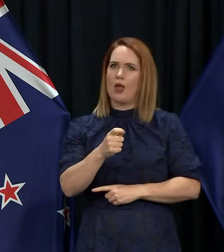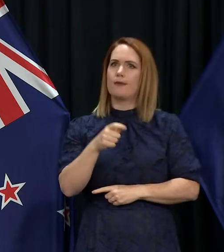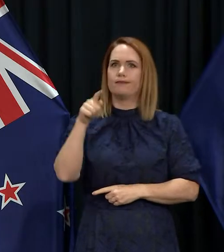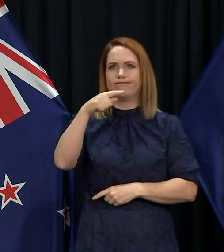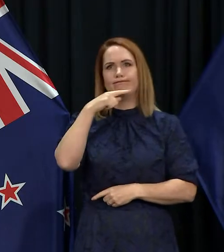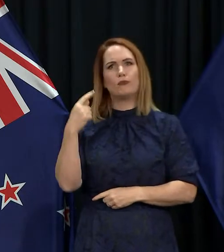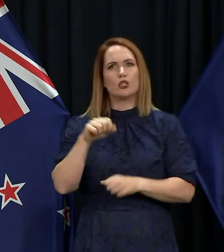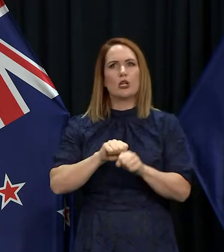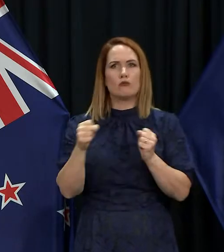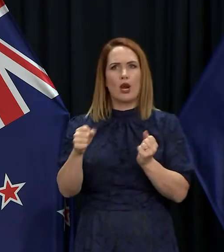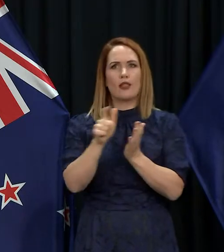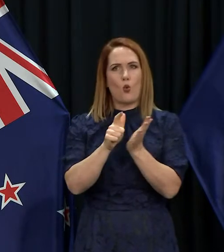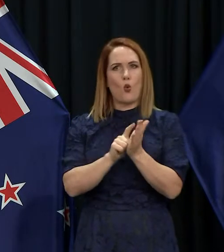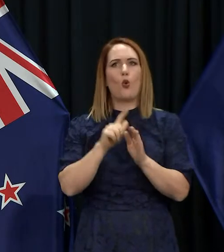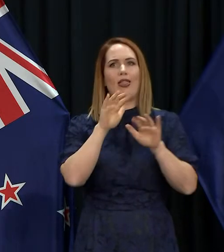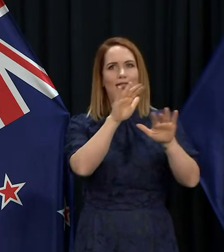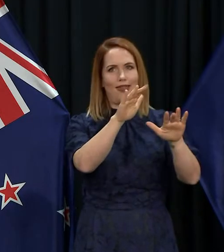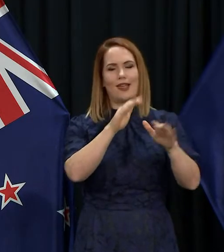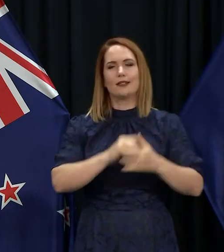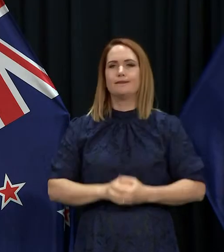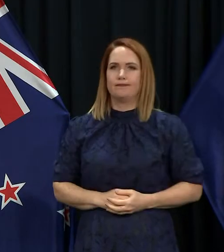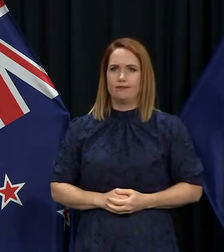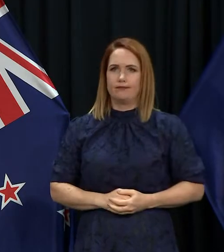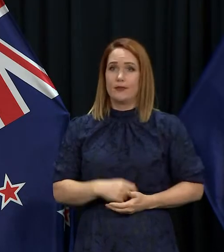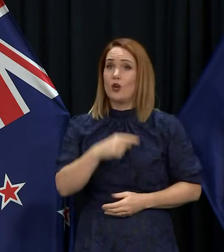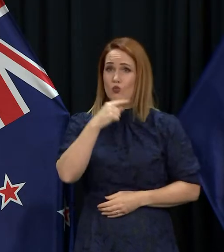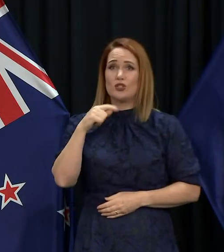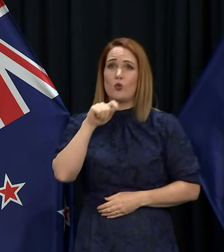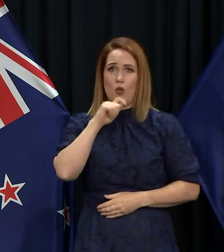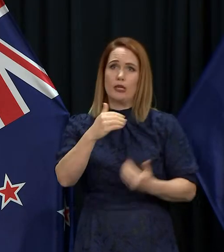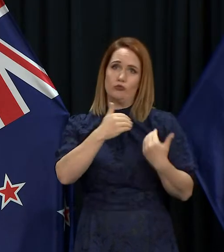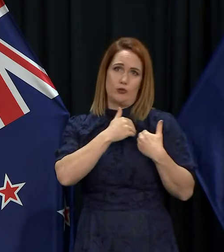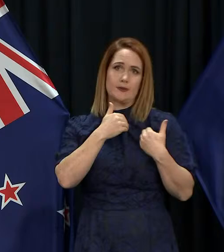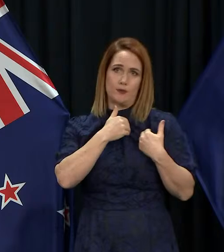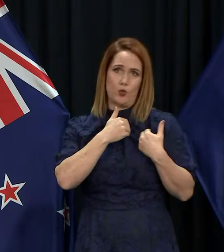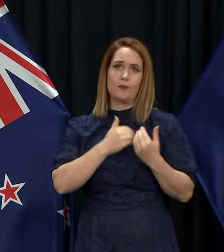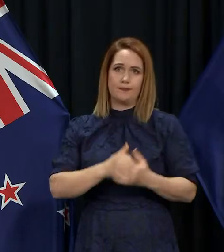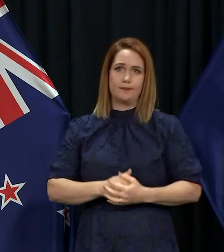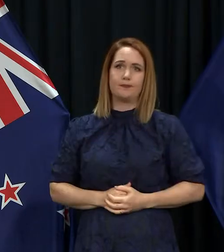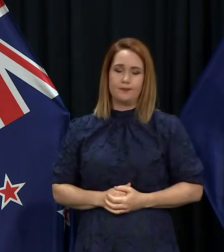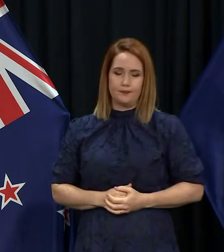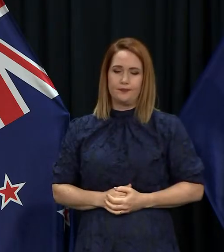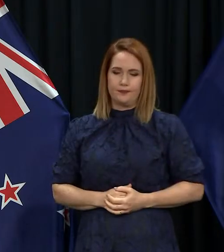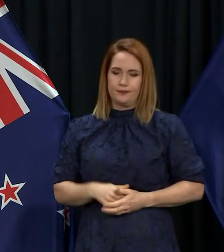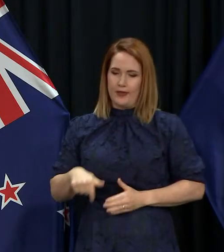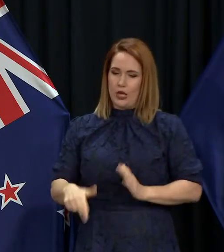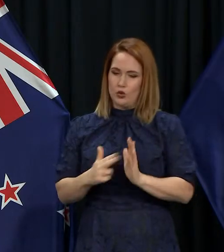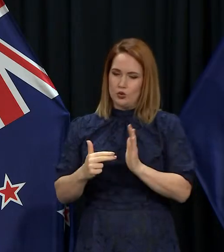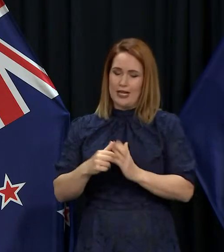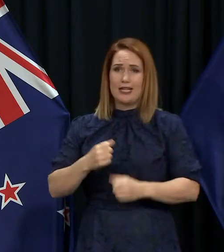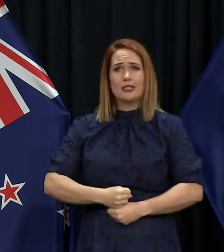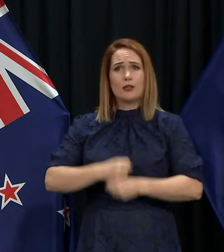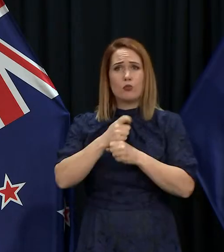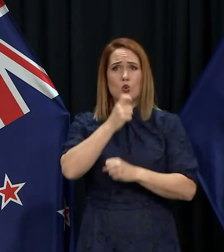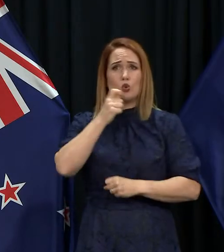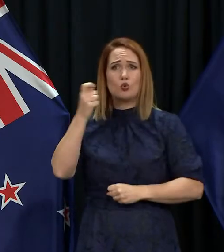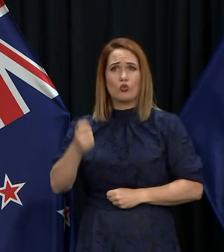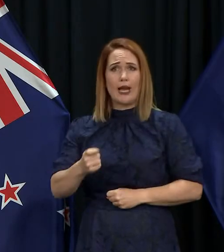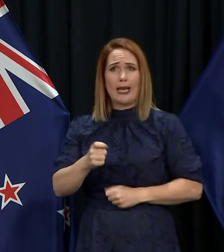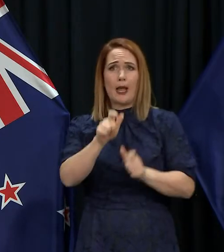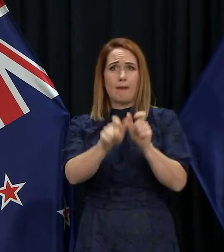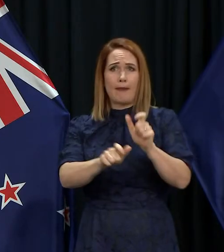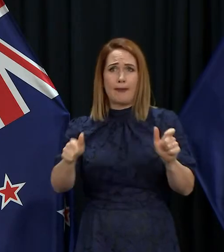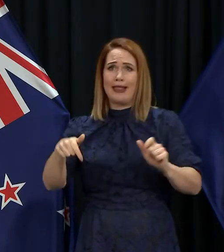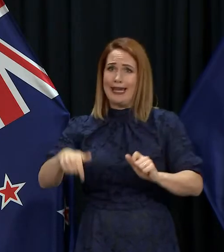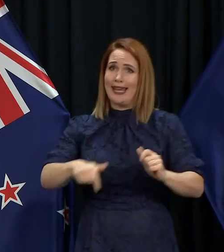Ukraine. Russia will be held to account. New Zealand stands with our Ukrainian community who are in the process